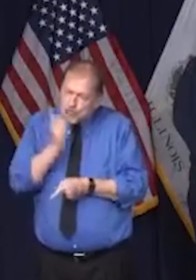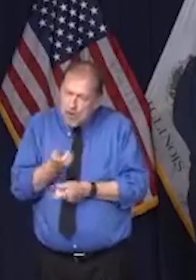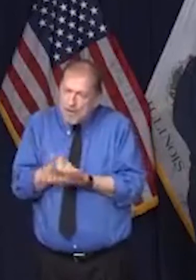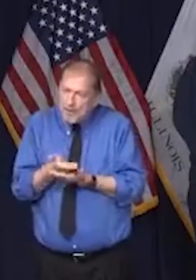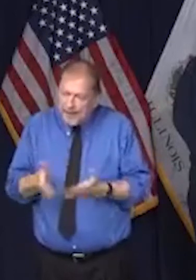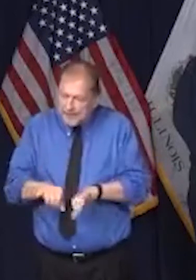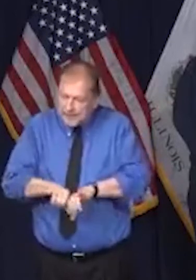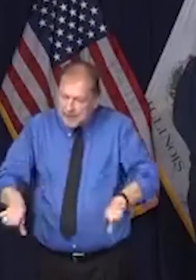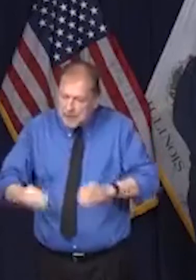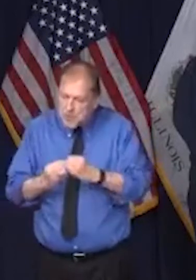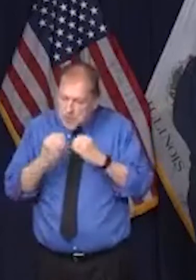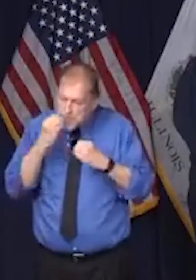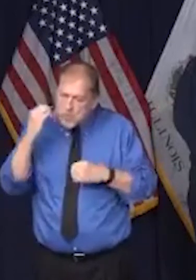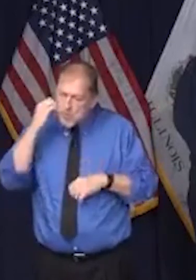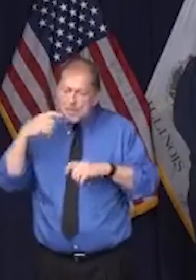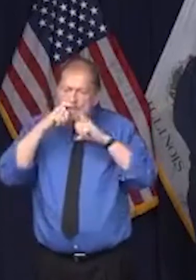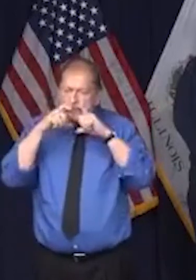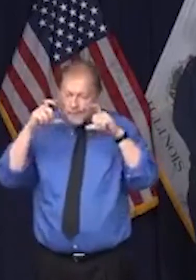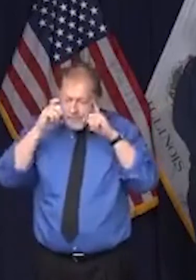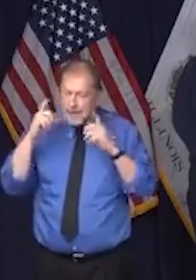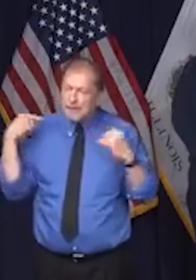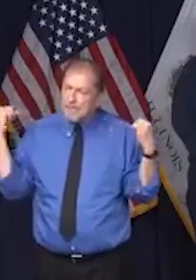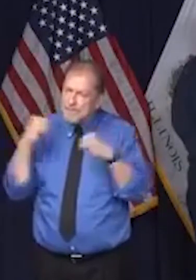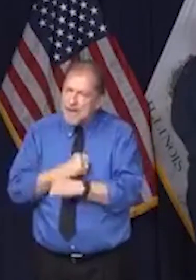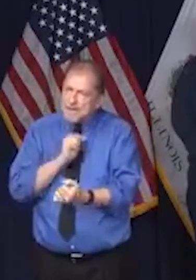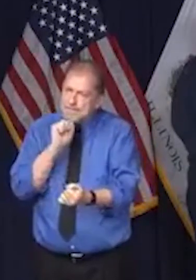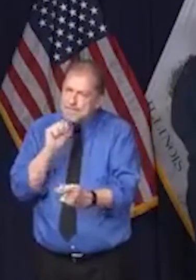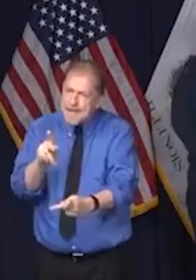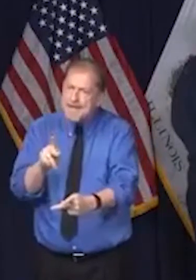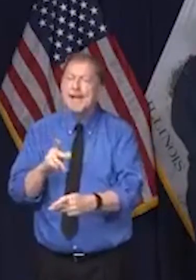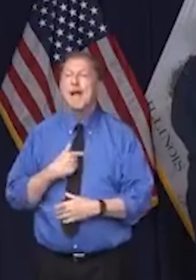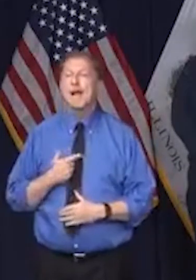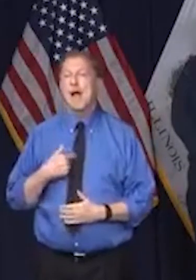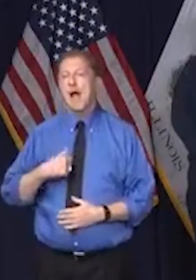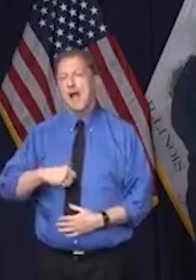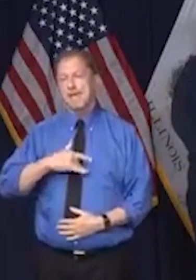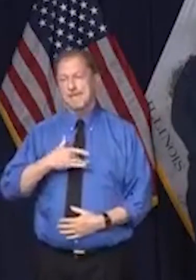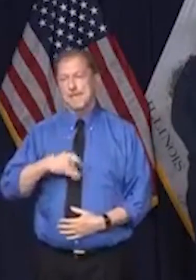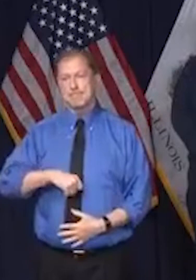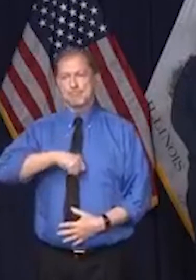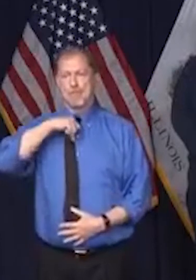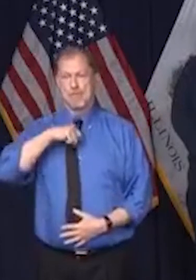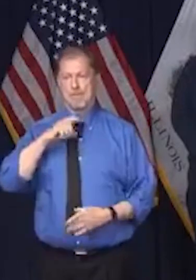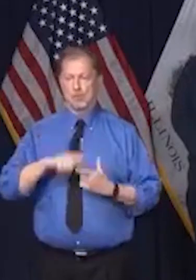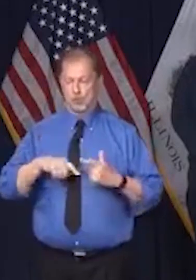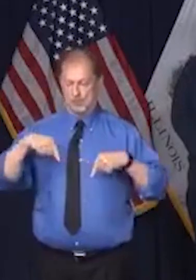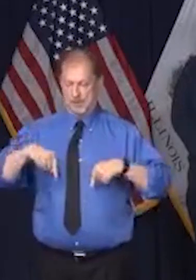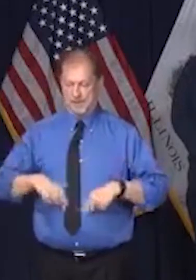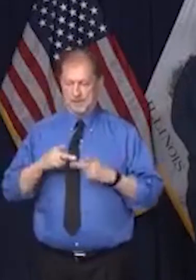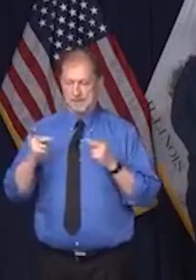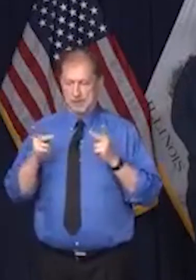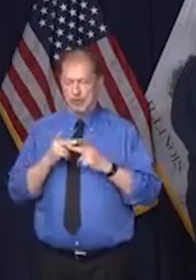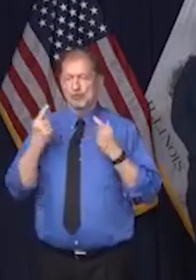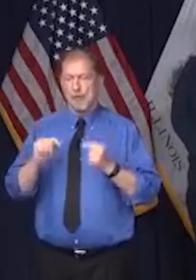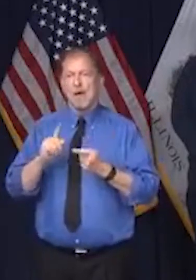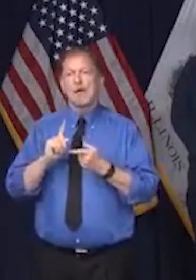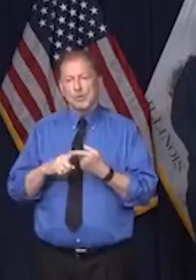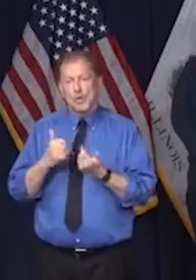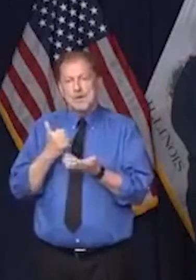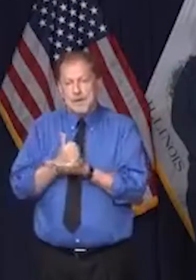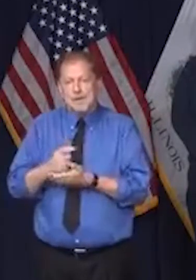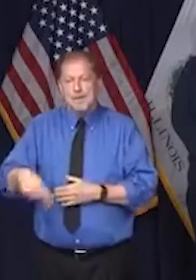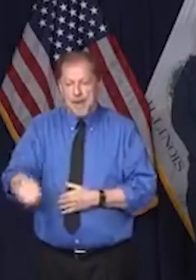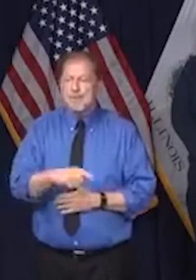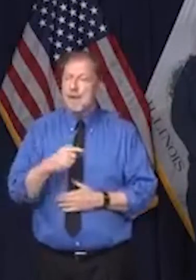that. I'm privileged to be in this position to try to help the people of the state. And I think I'm finding the strength that I